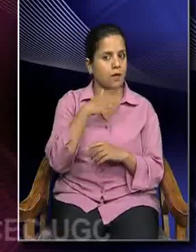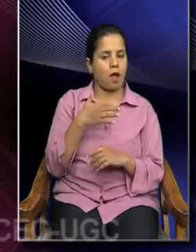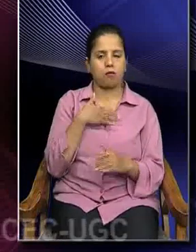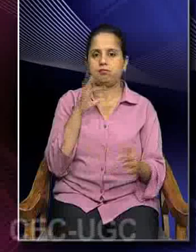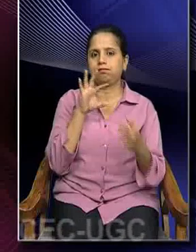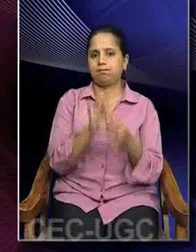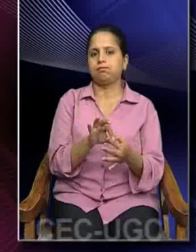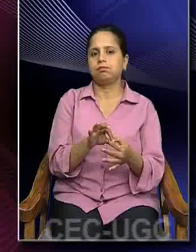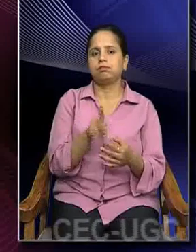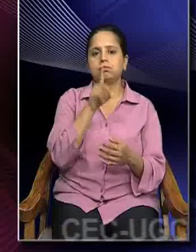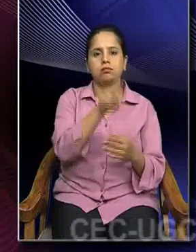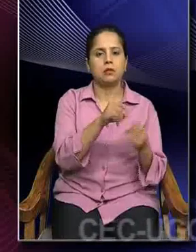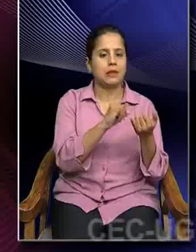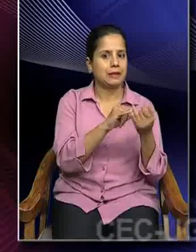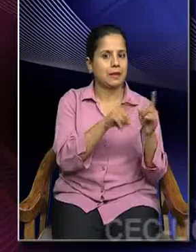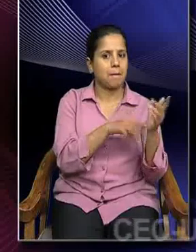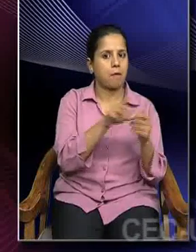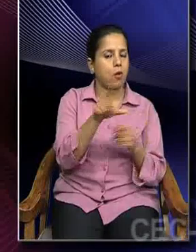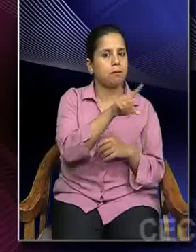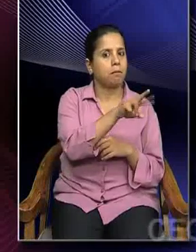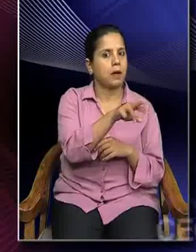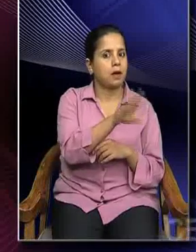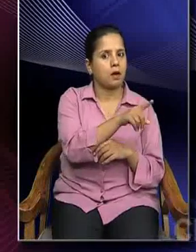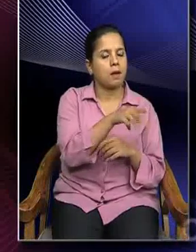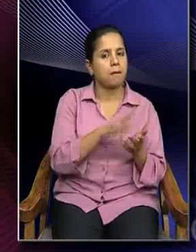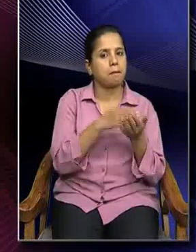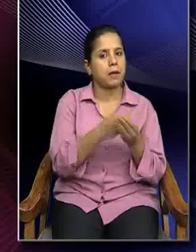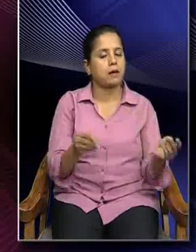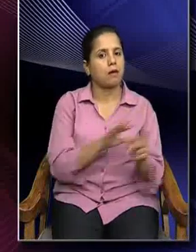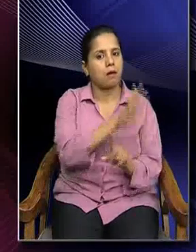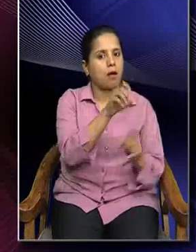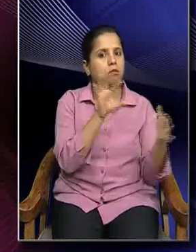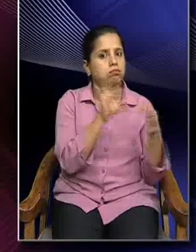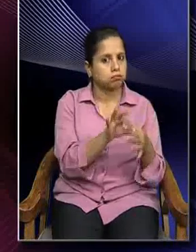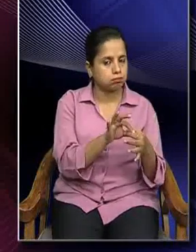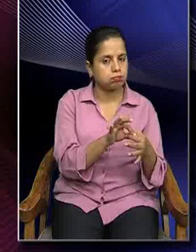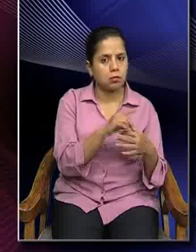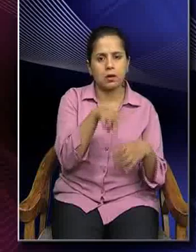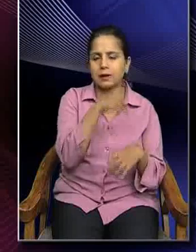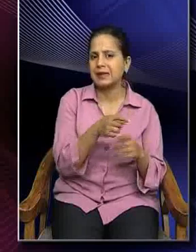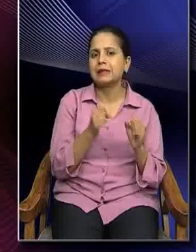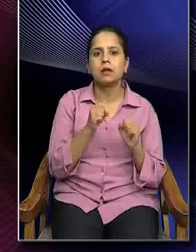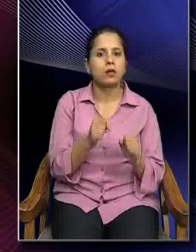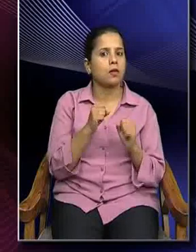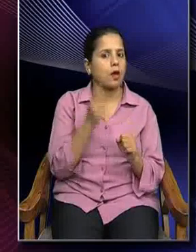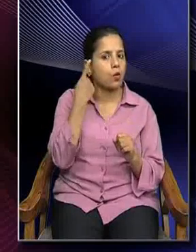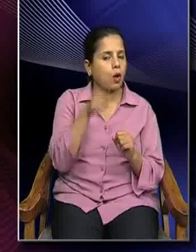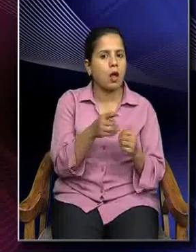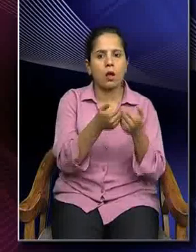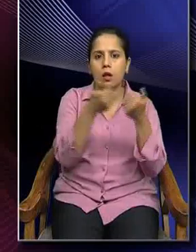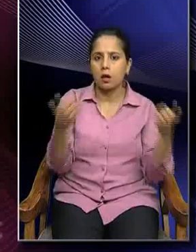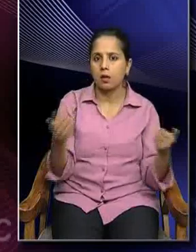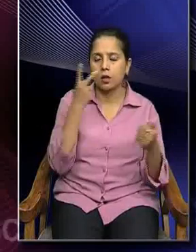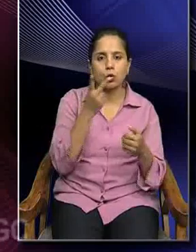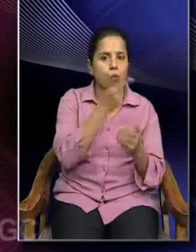attach a symbolic meaning to the material culture. So, it is kind of very difficult to differentiate between